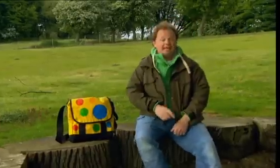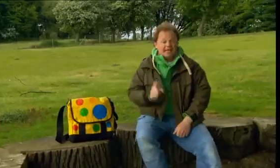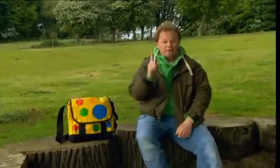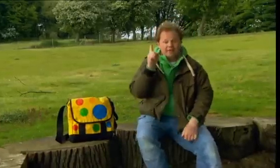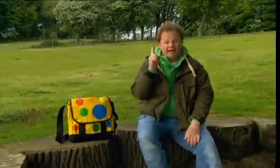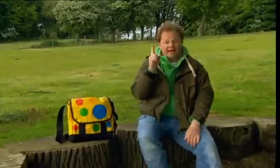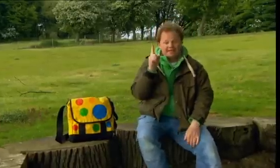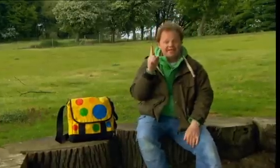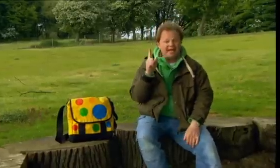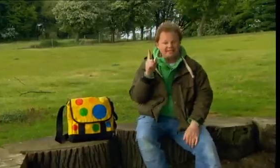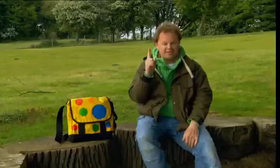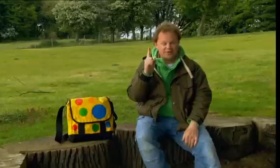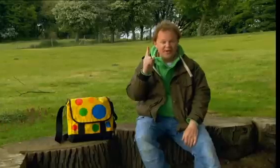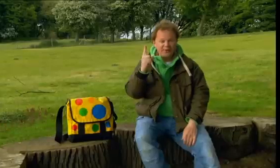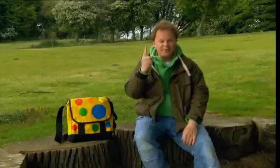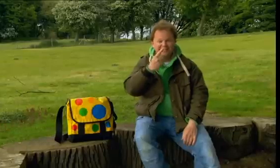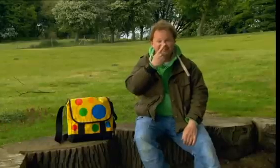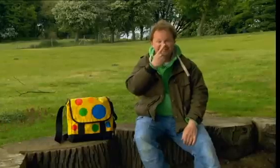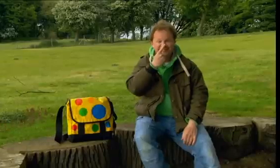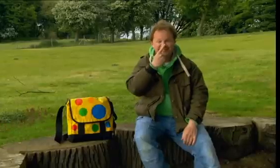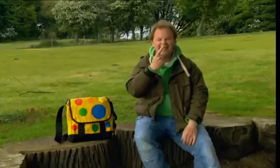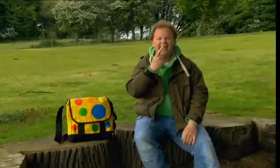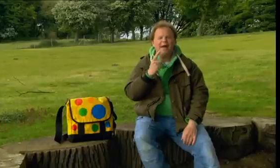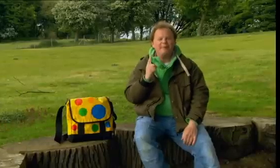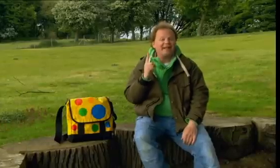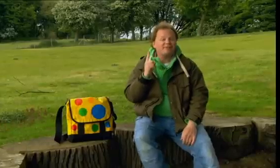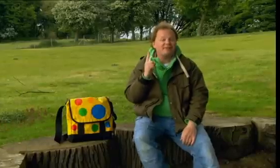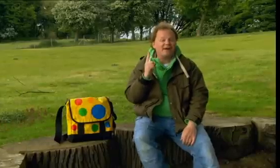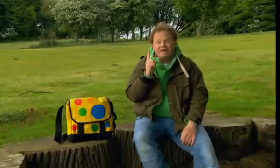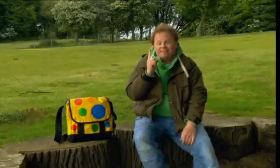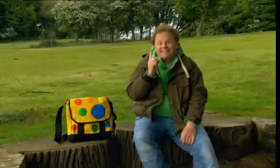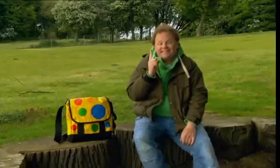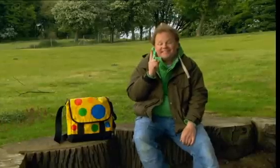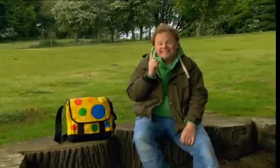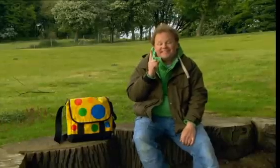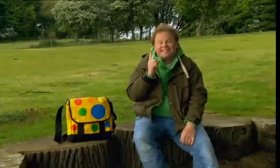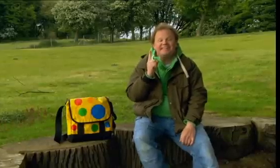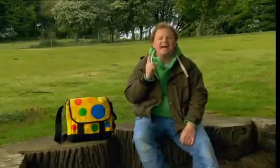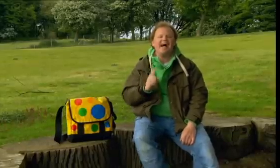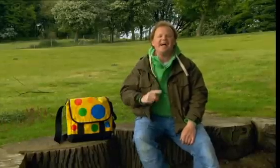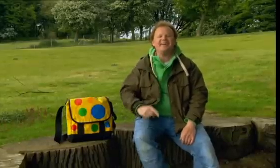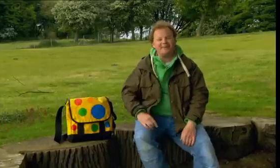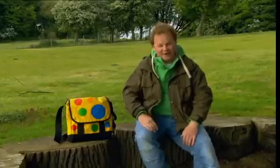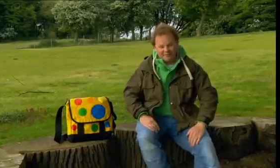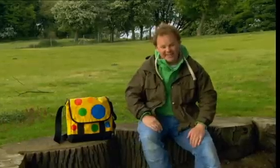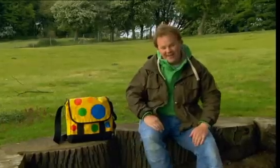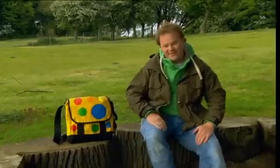Take your finger and touch your nose. Blink 3 times, and off it